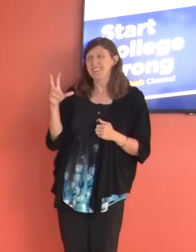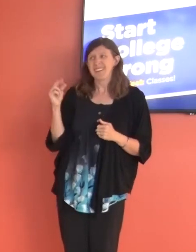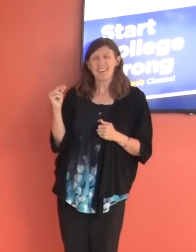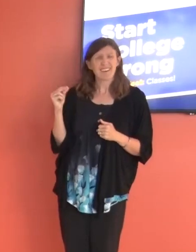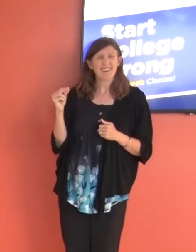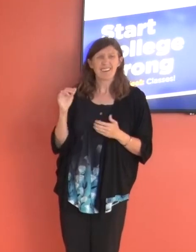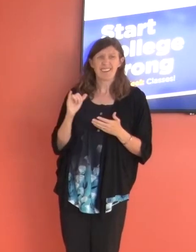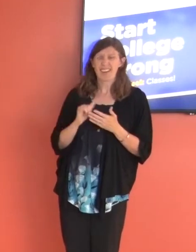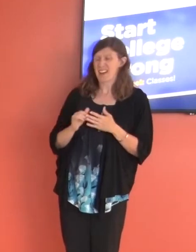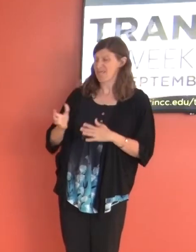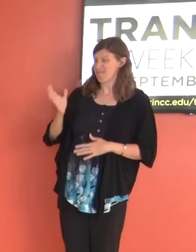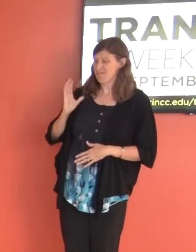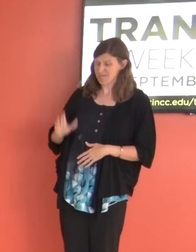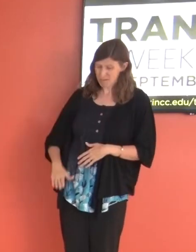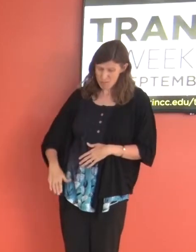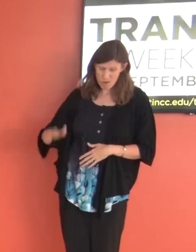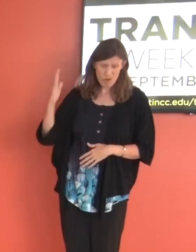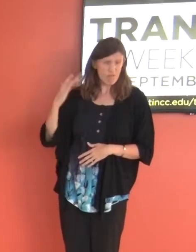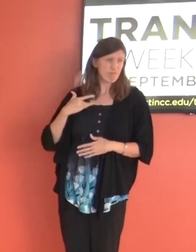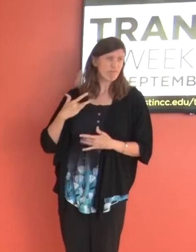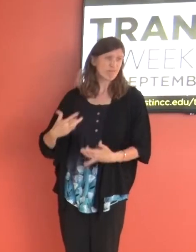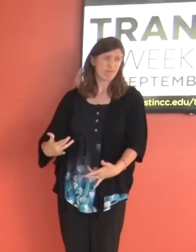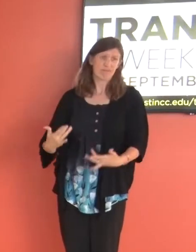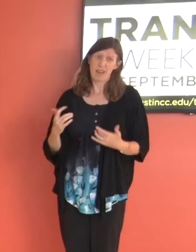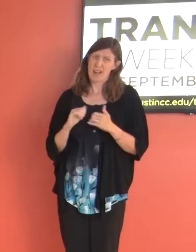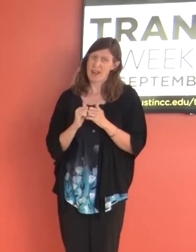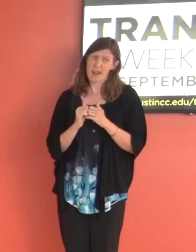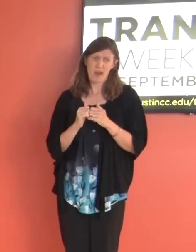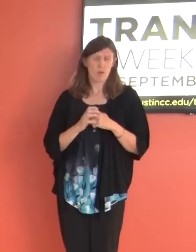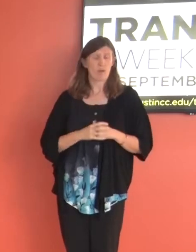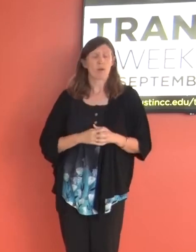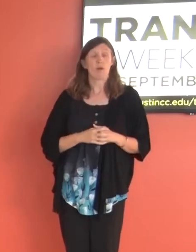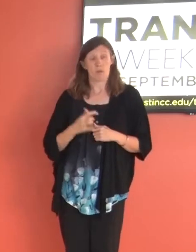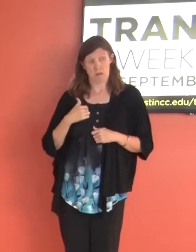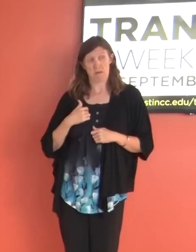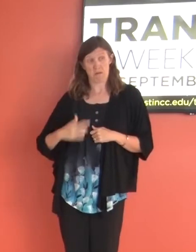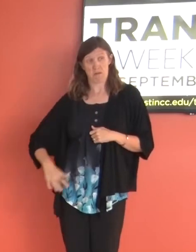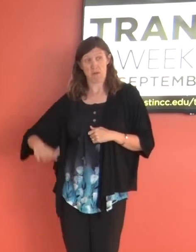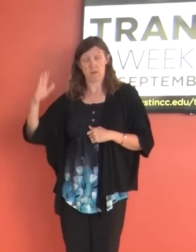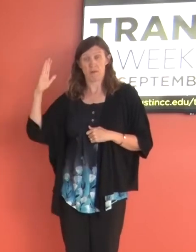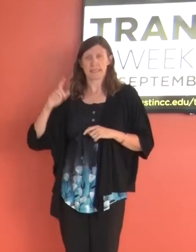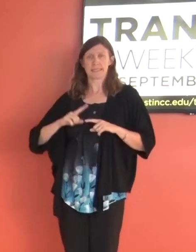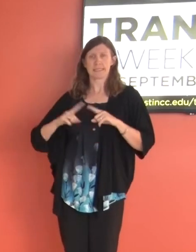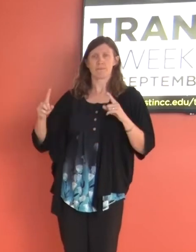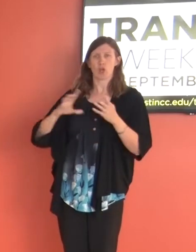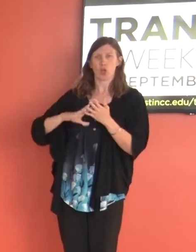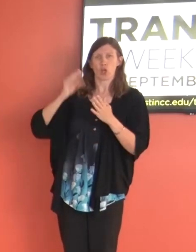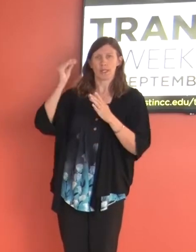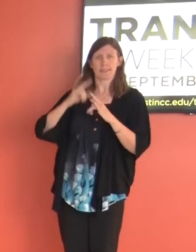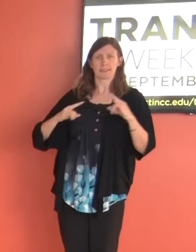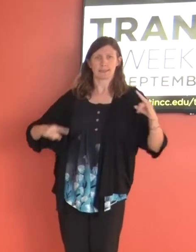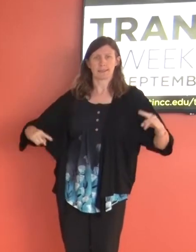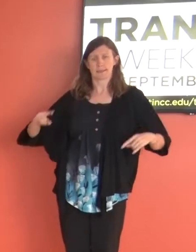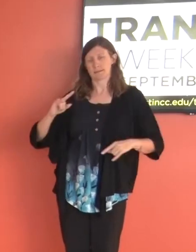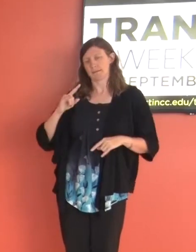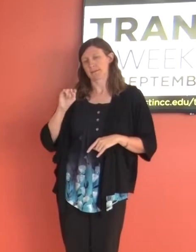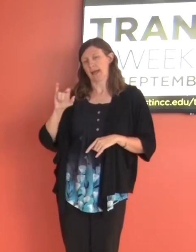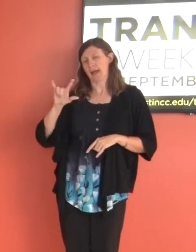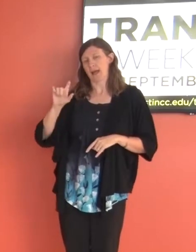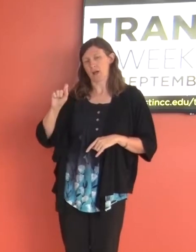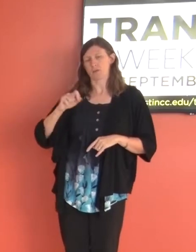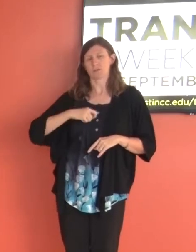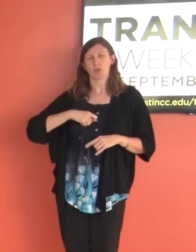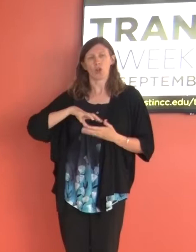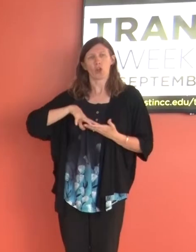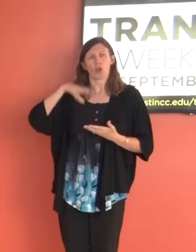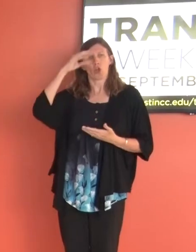way things were when I was growing up. But when I was growing up, they called different learning styles learning disabilities. And that